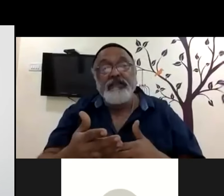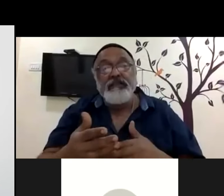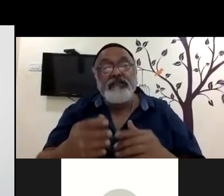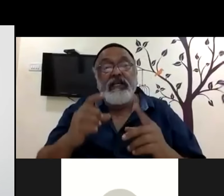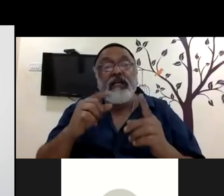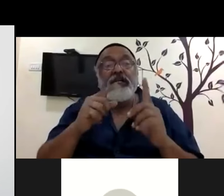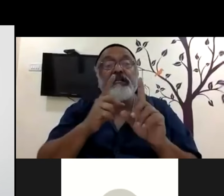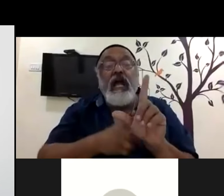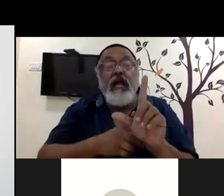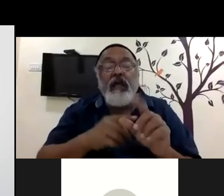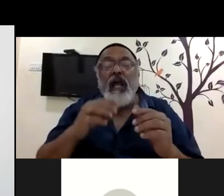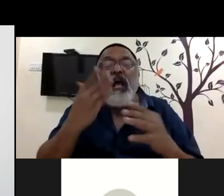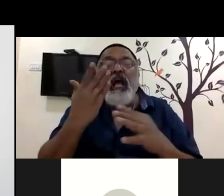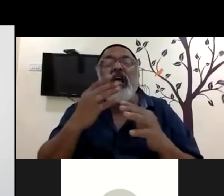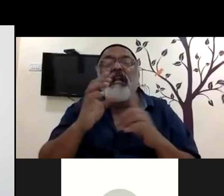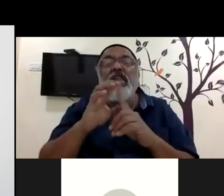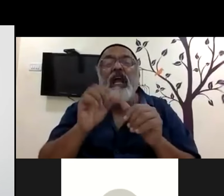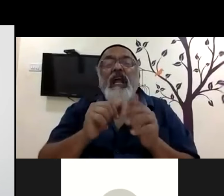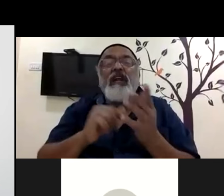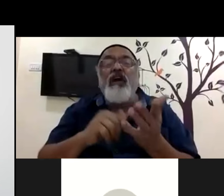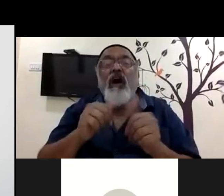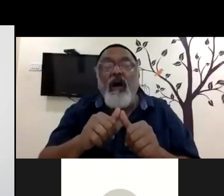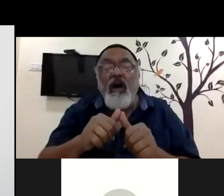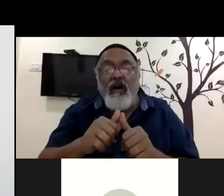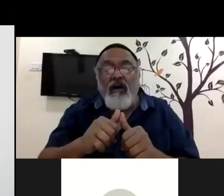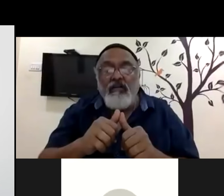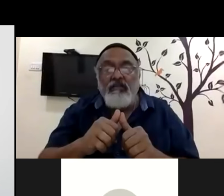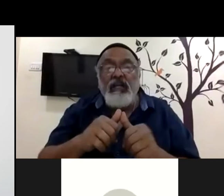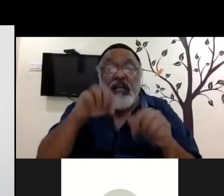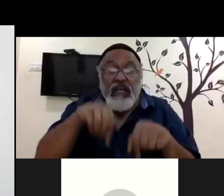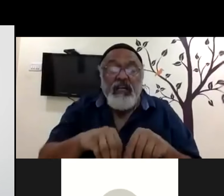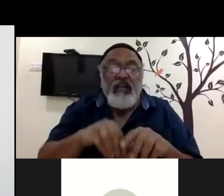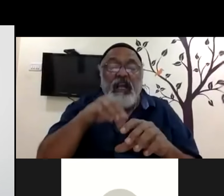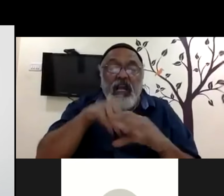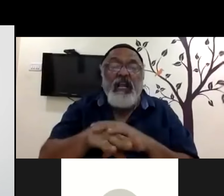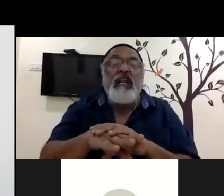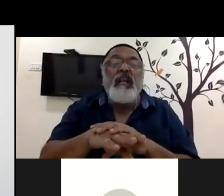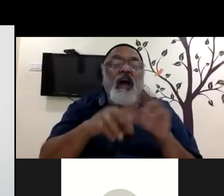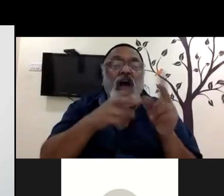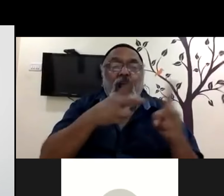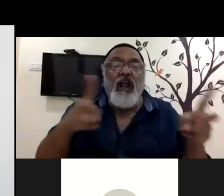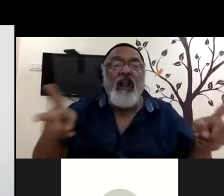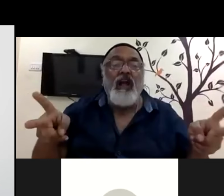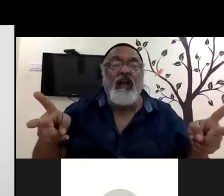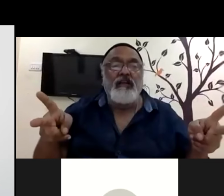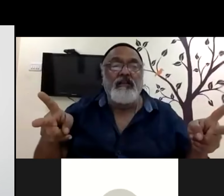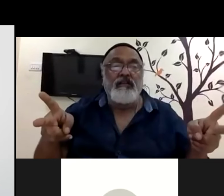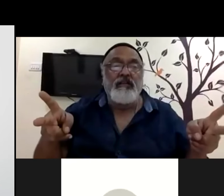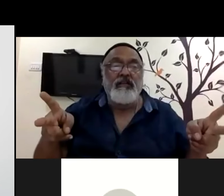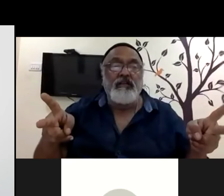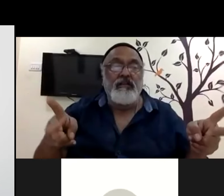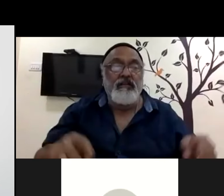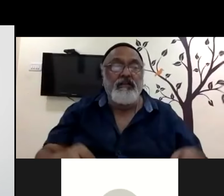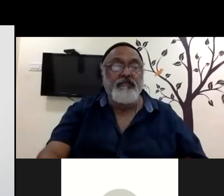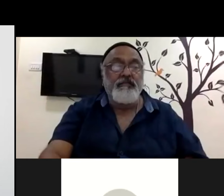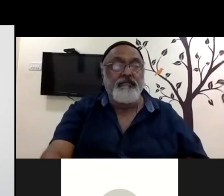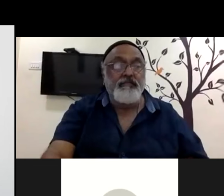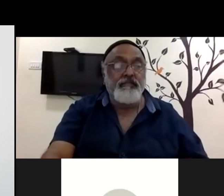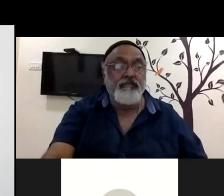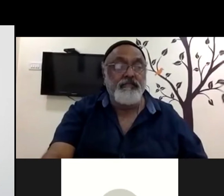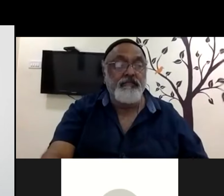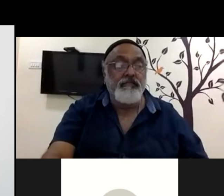so this is quantitative, qualitative, or mixed methods. So as the name suggests, quantitative,